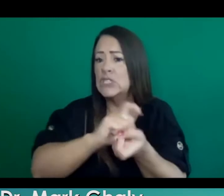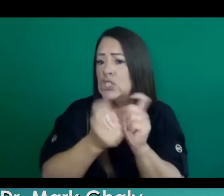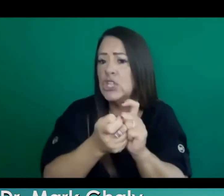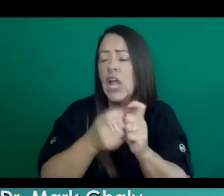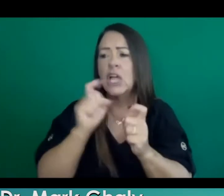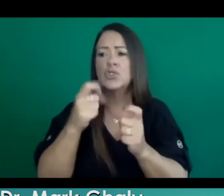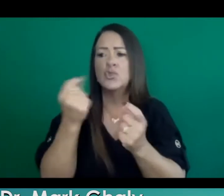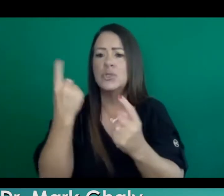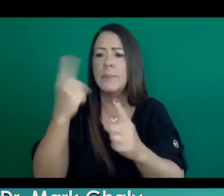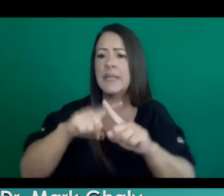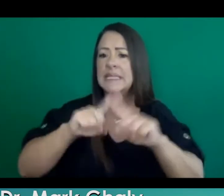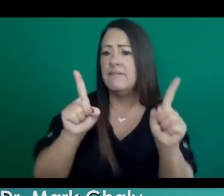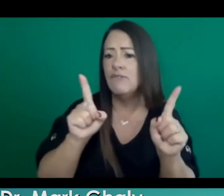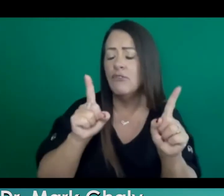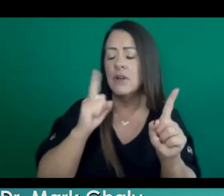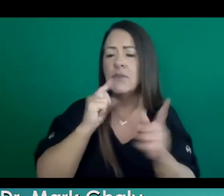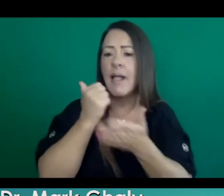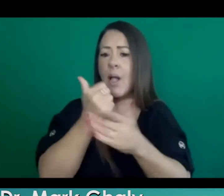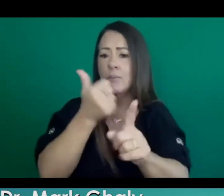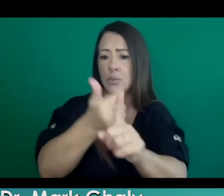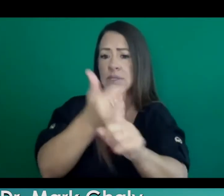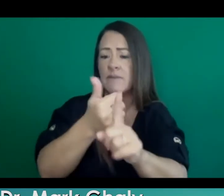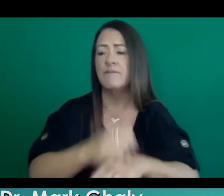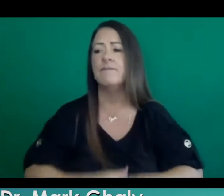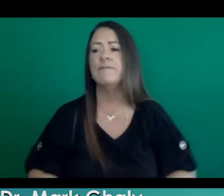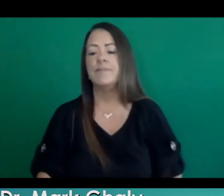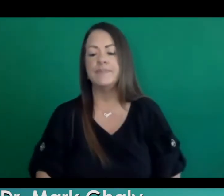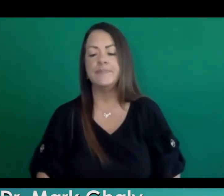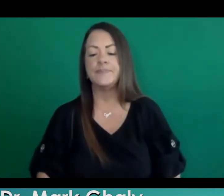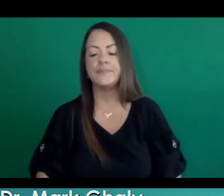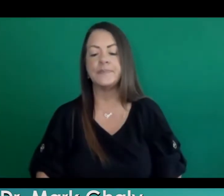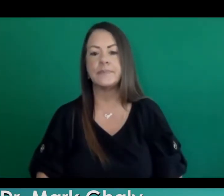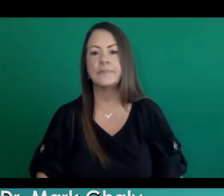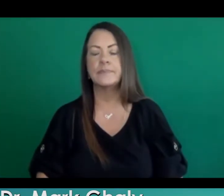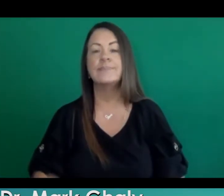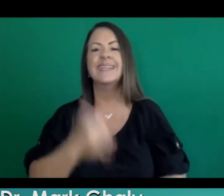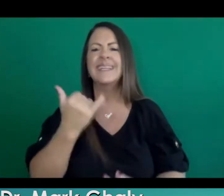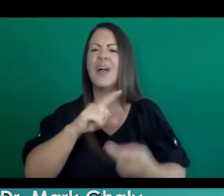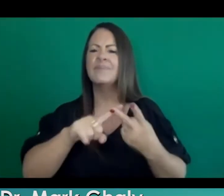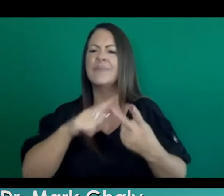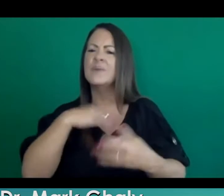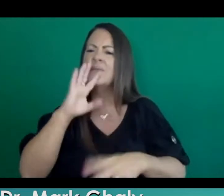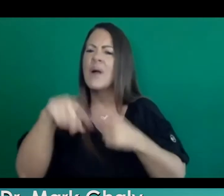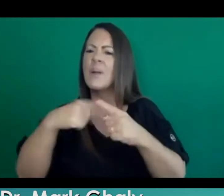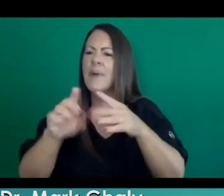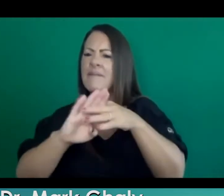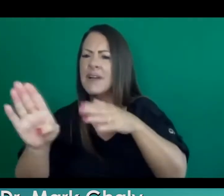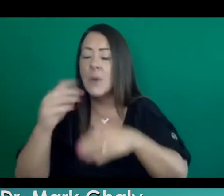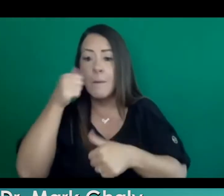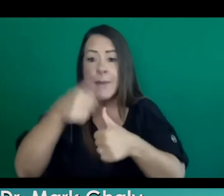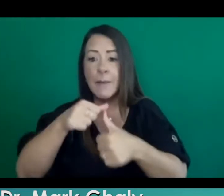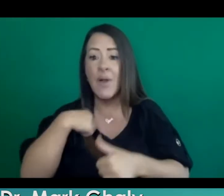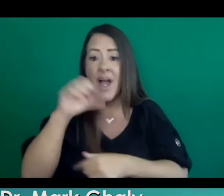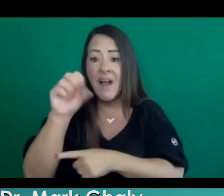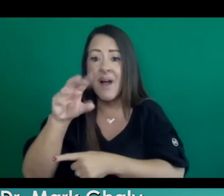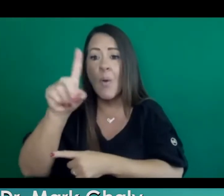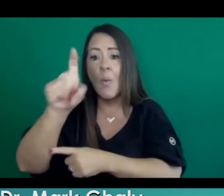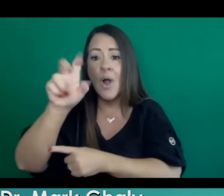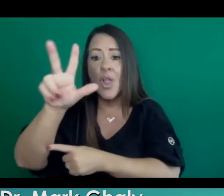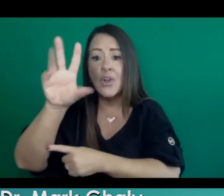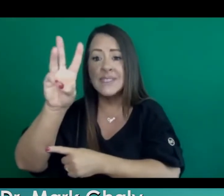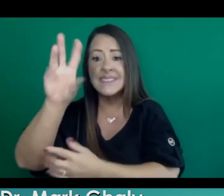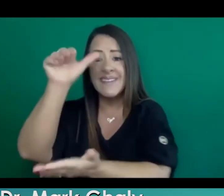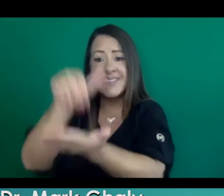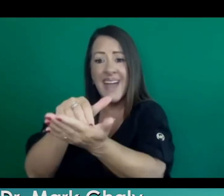individual situation. I want to return to evacuations. We said 136,000